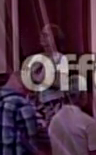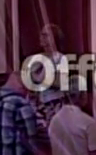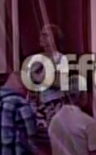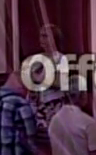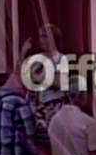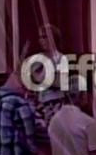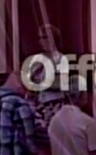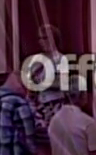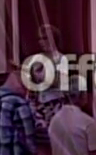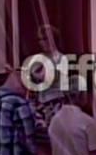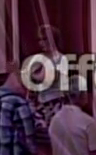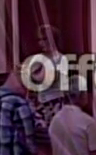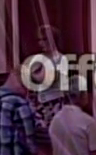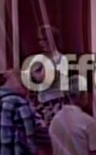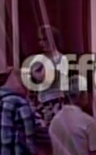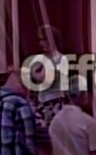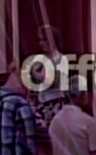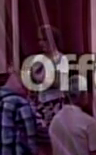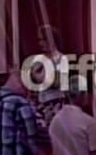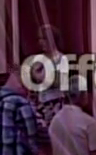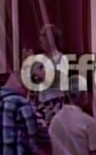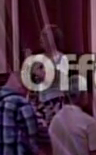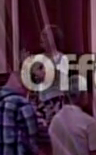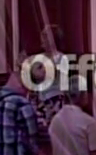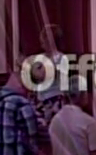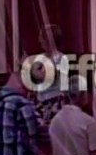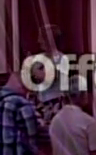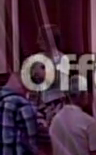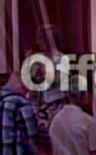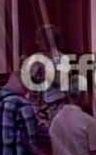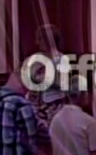for the offering that's being taken. We pray that each one who gives